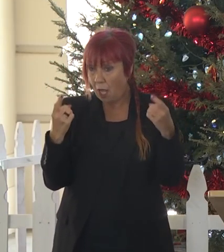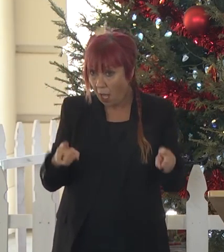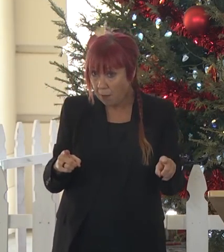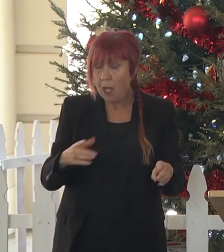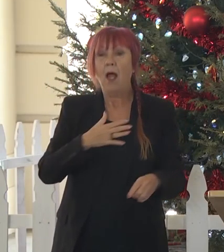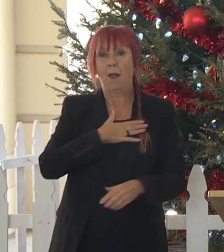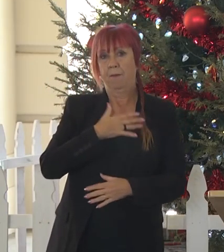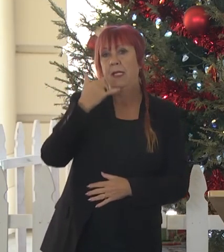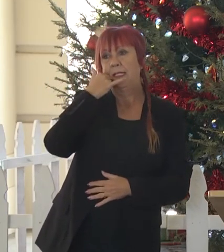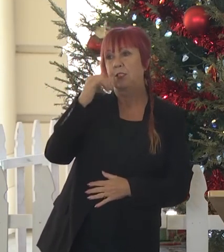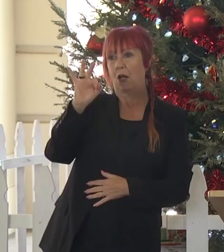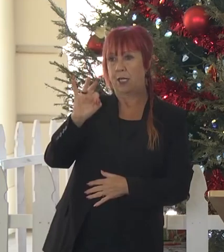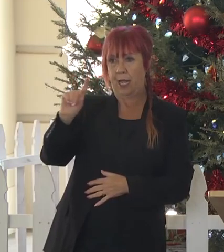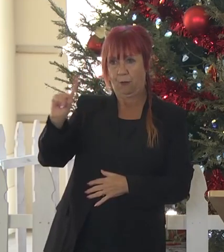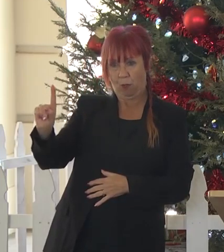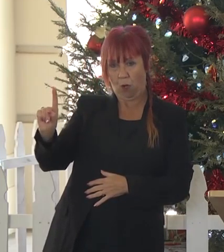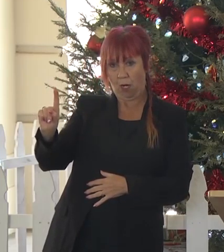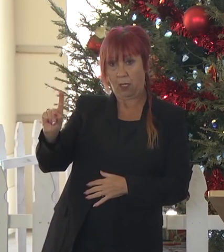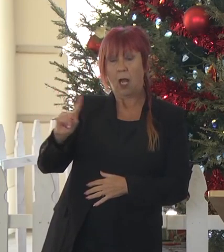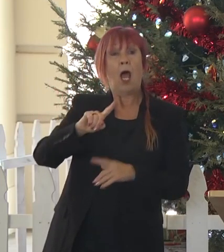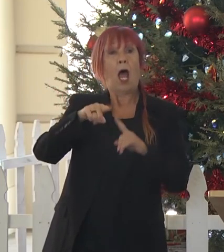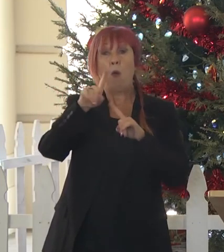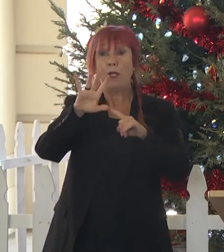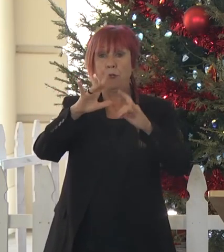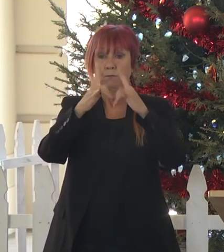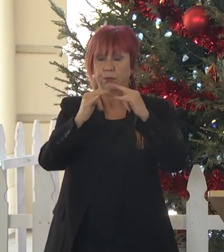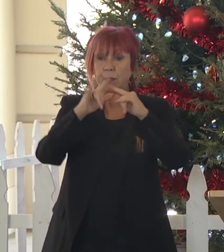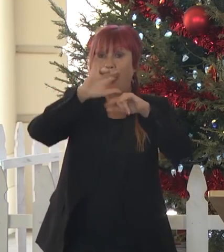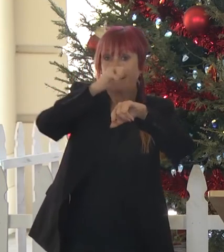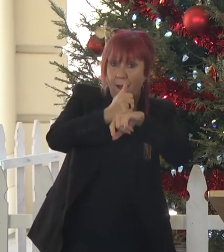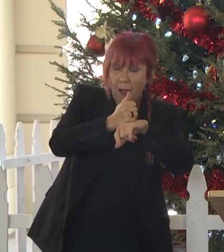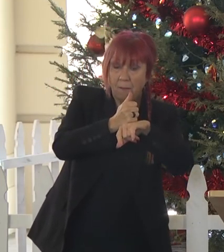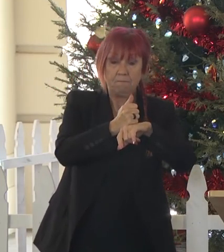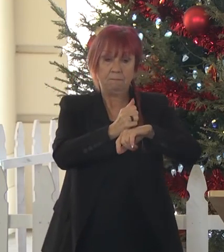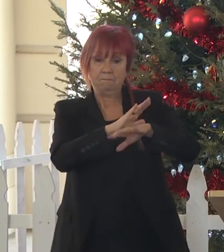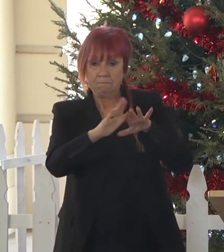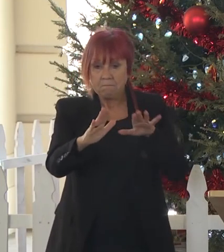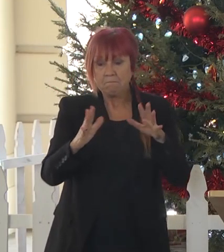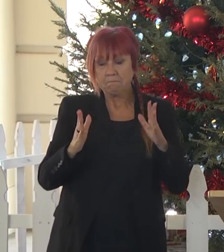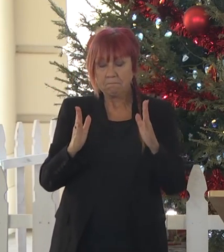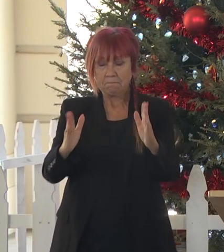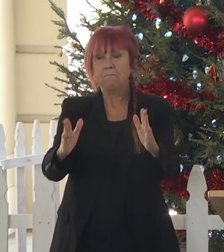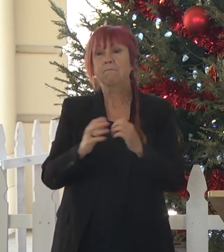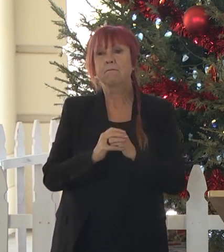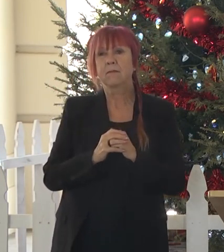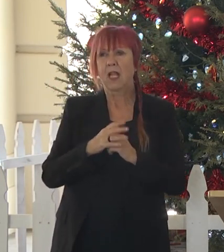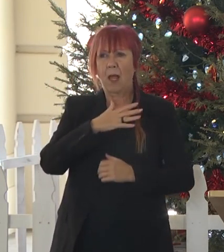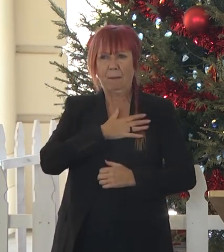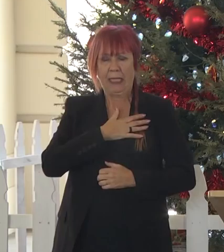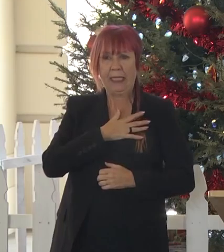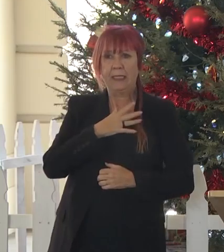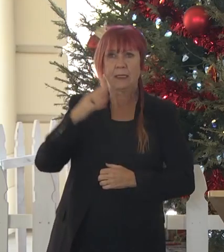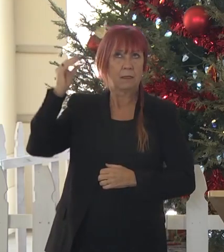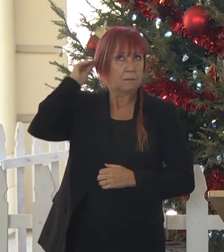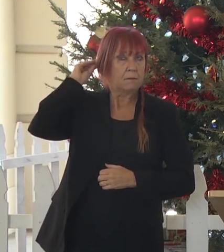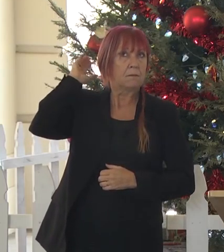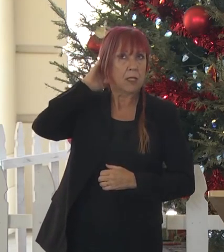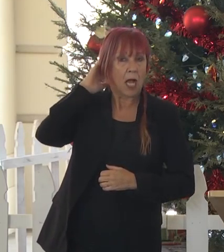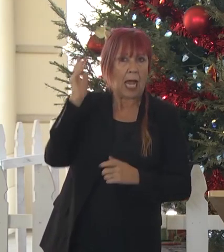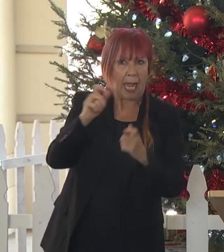please call 911. And when you're camping out or when you position yourself along the parade route, please make a mental note